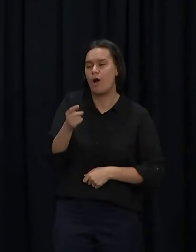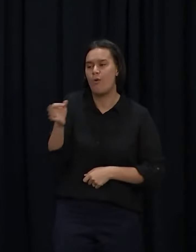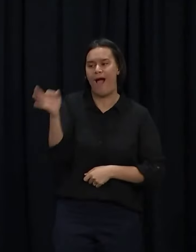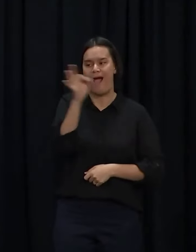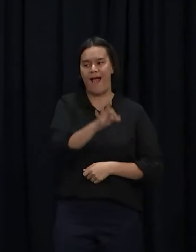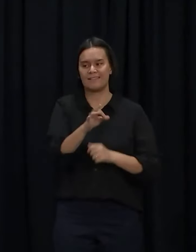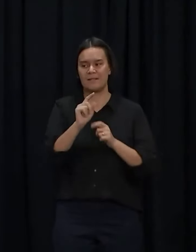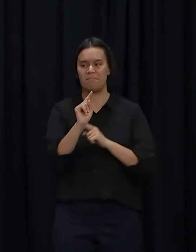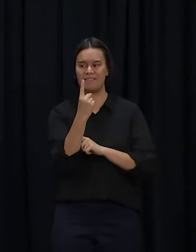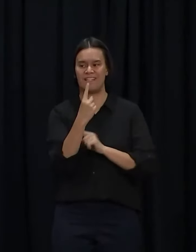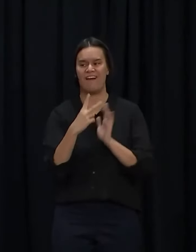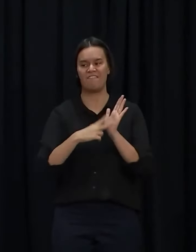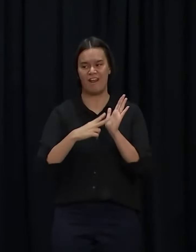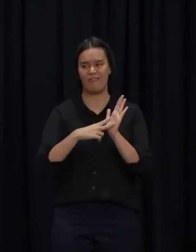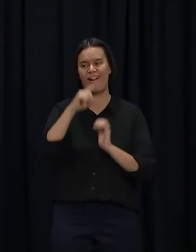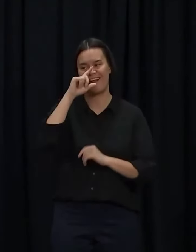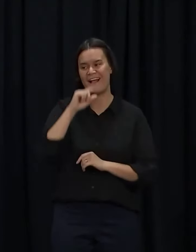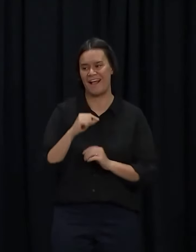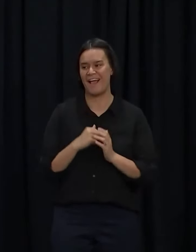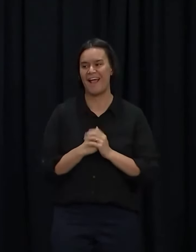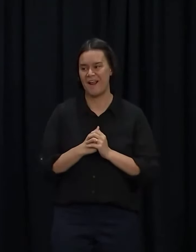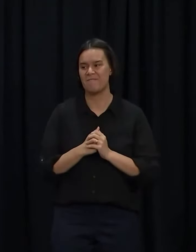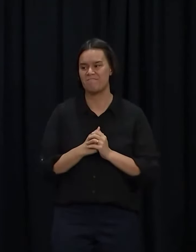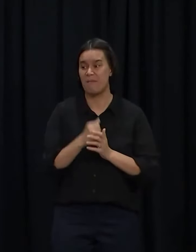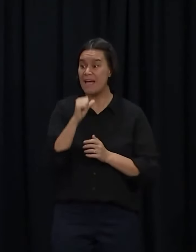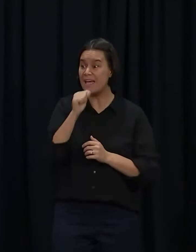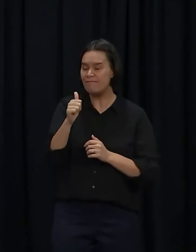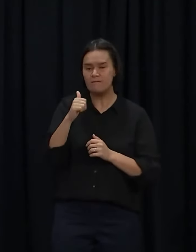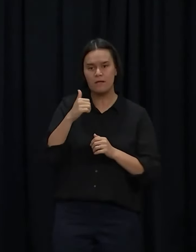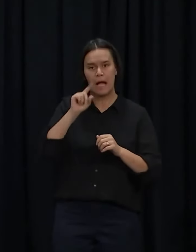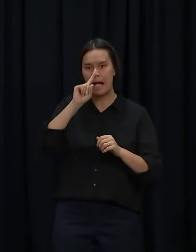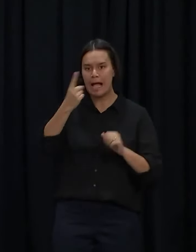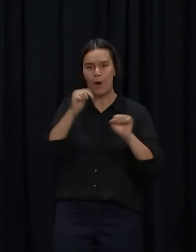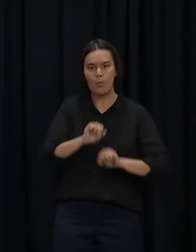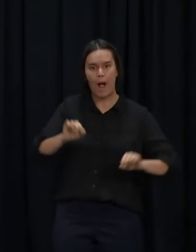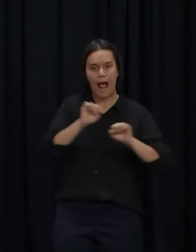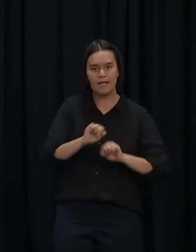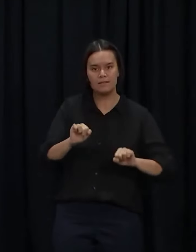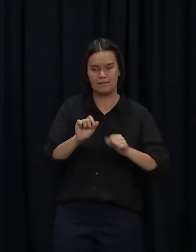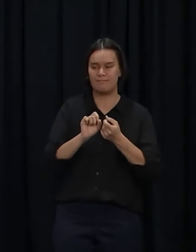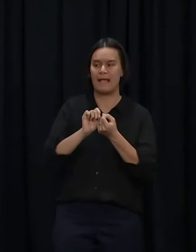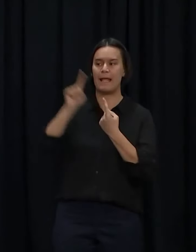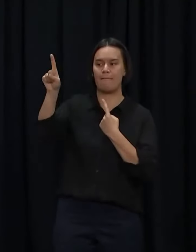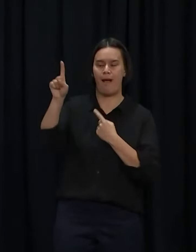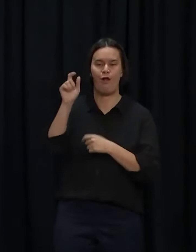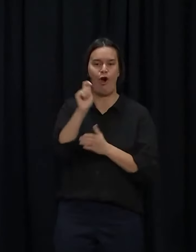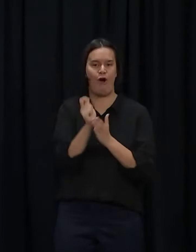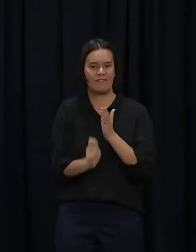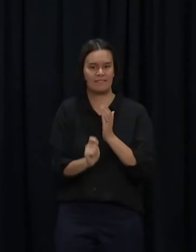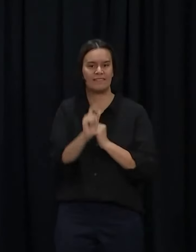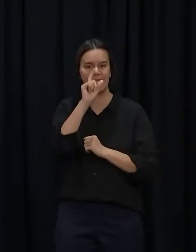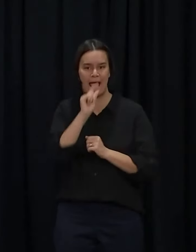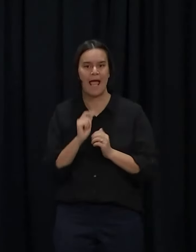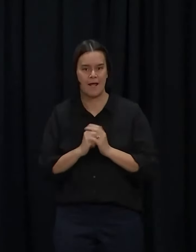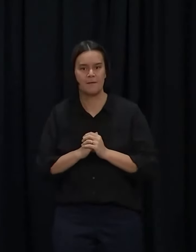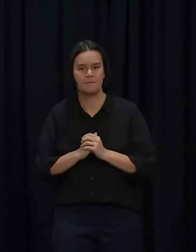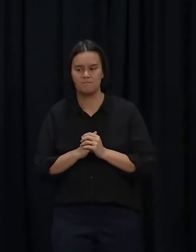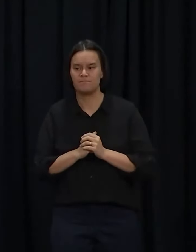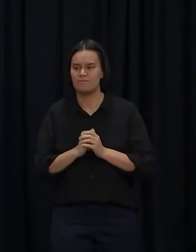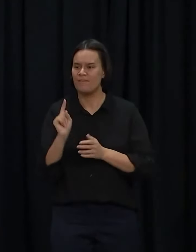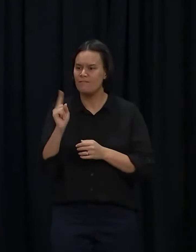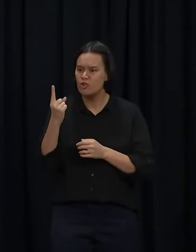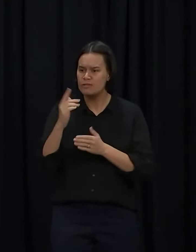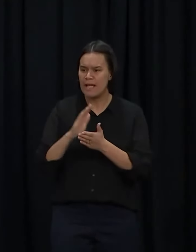tomorrow afternoon, but feel free to put that query directly to her office in the intervening period if you'd like. Yeah, so I'll go Henry